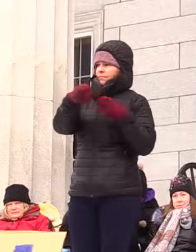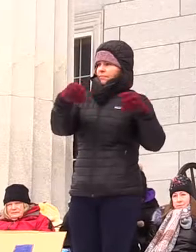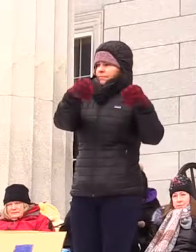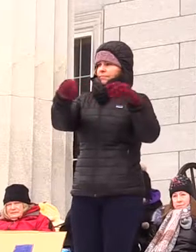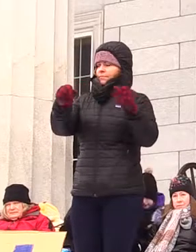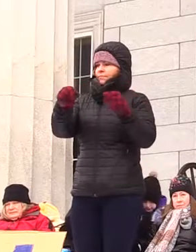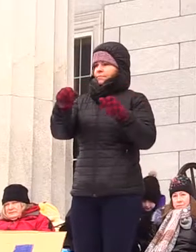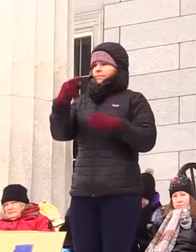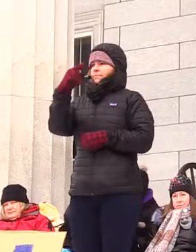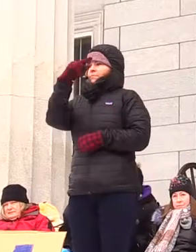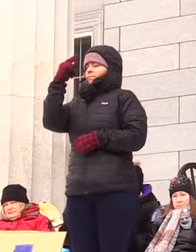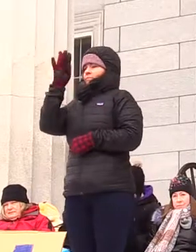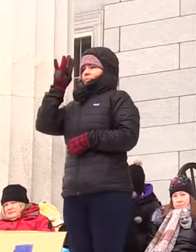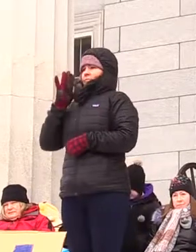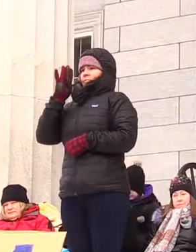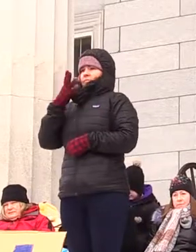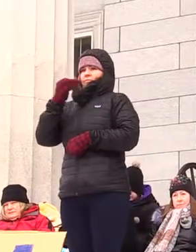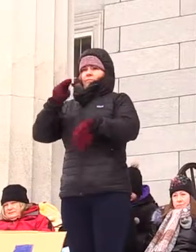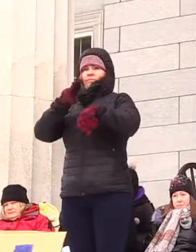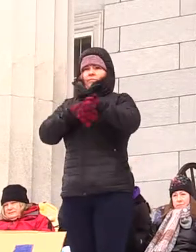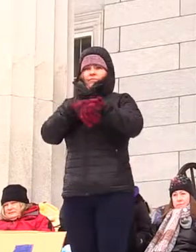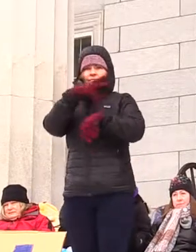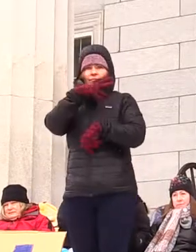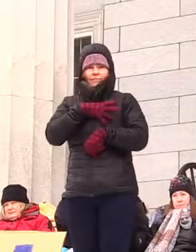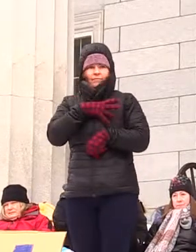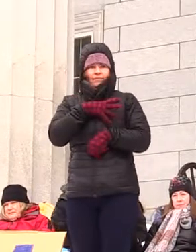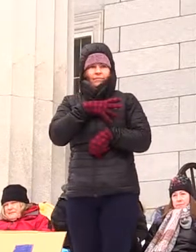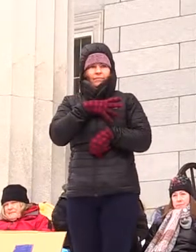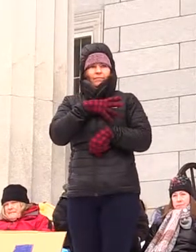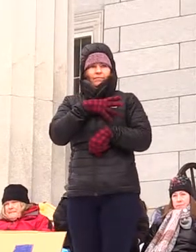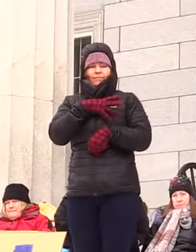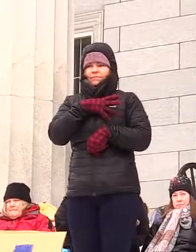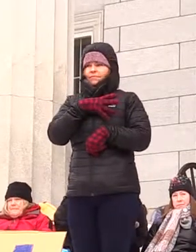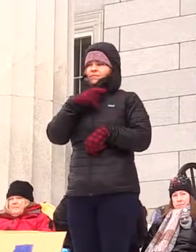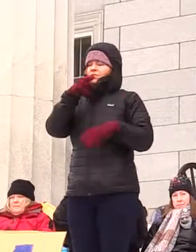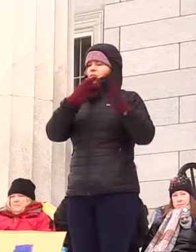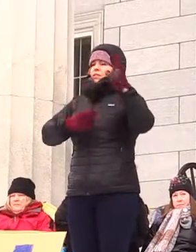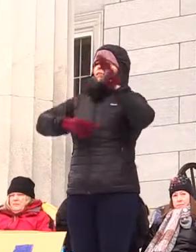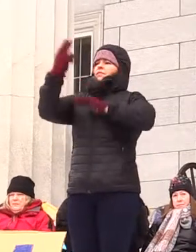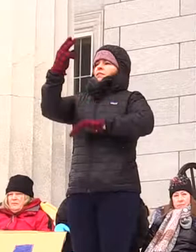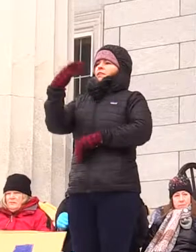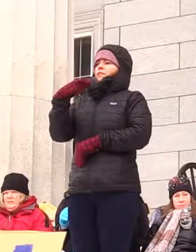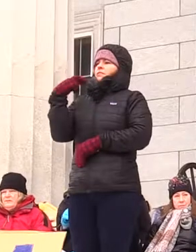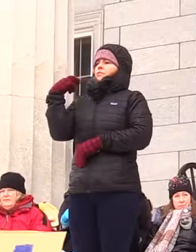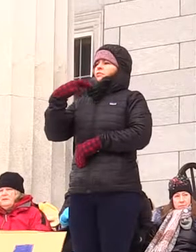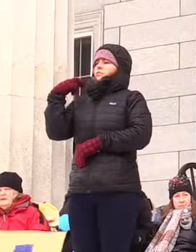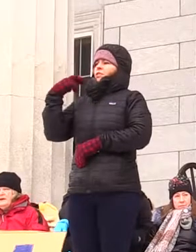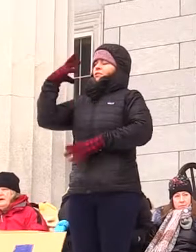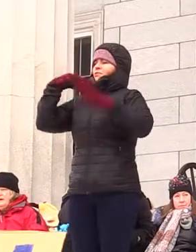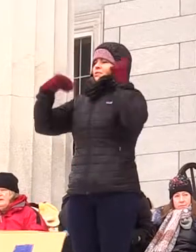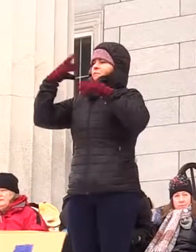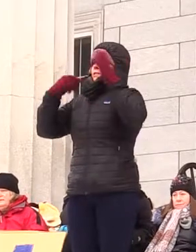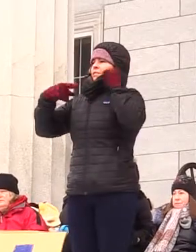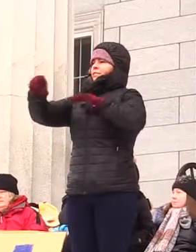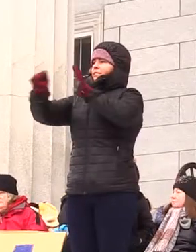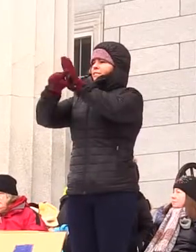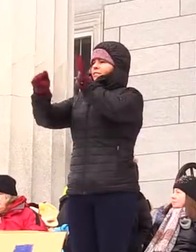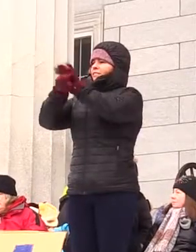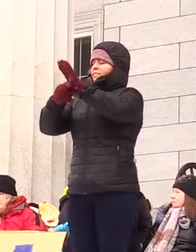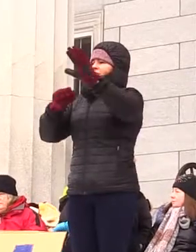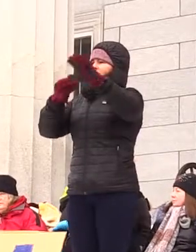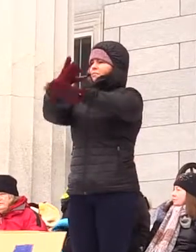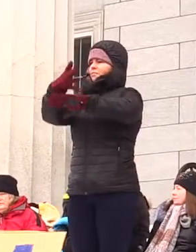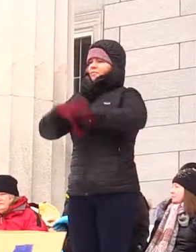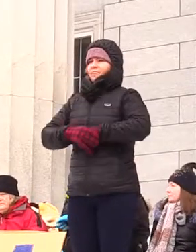Black, brown, and indigenous women are at the highest risk for experiencing these negative effects